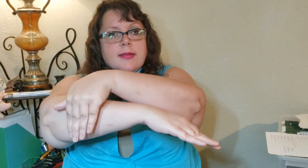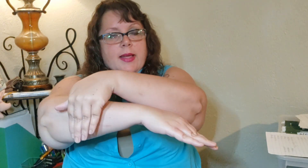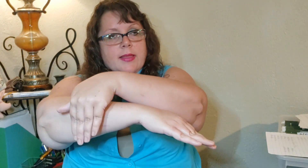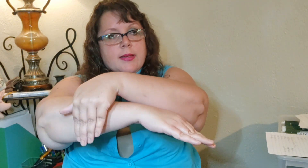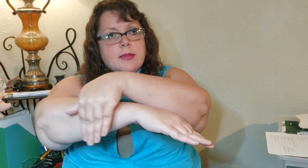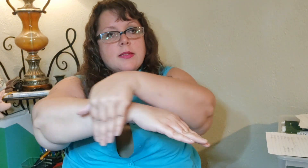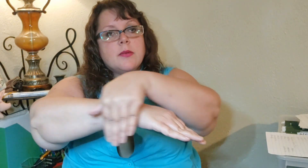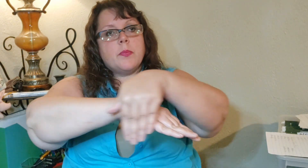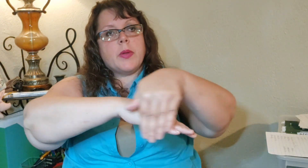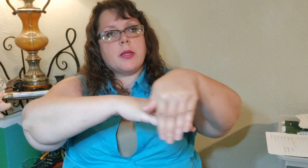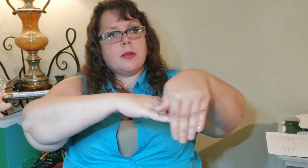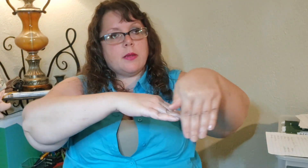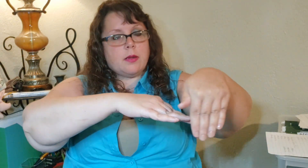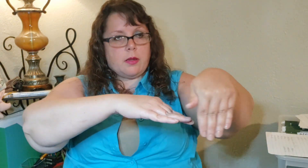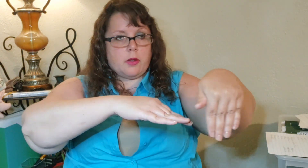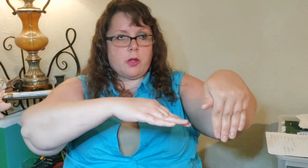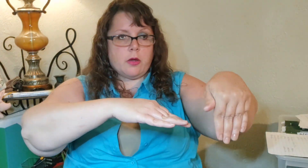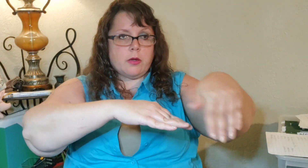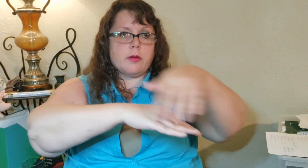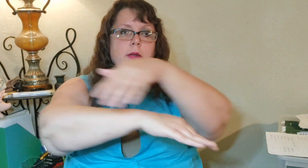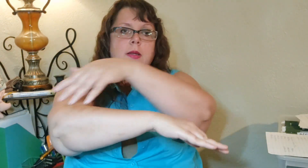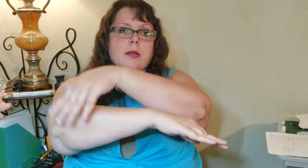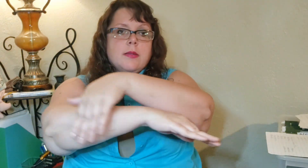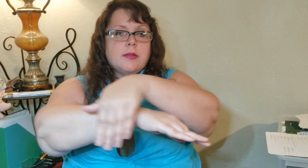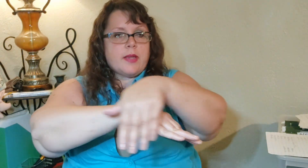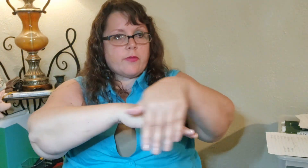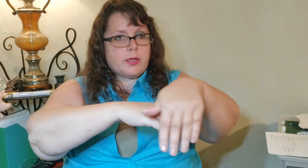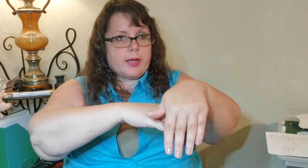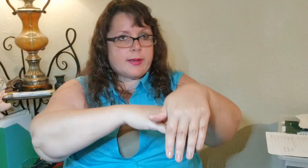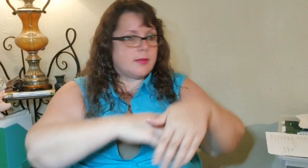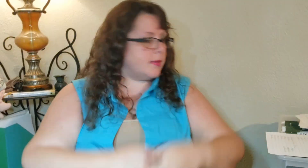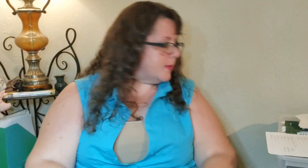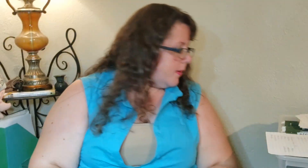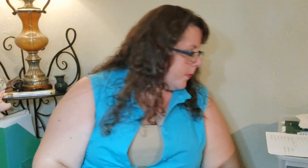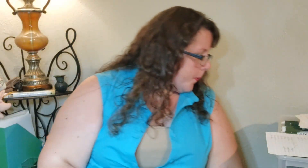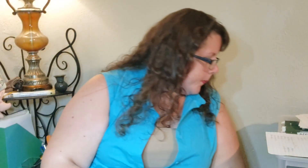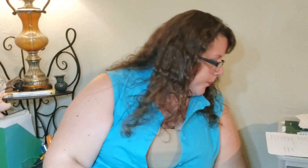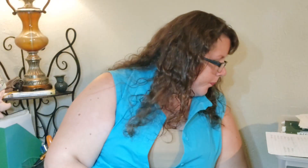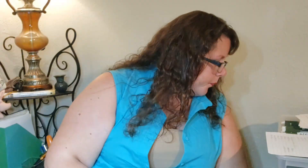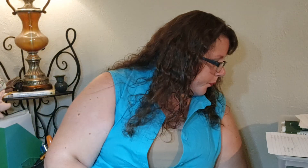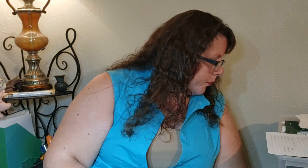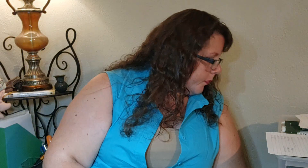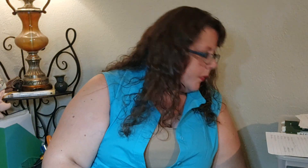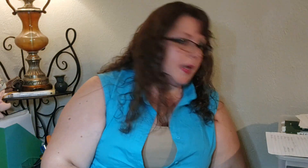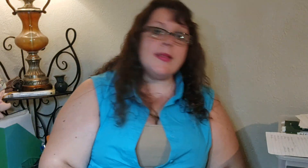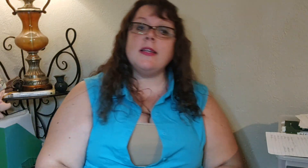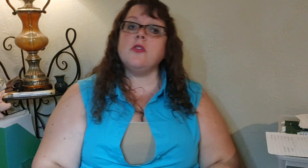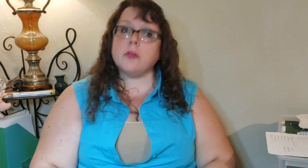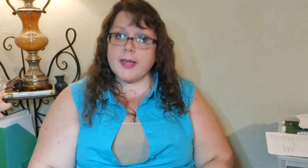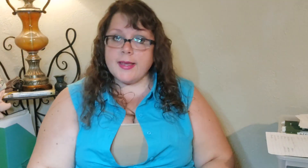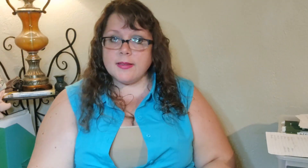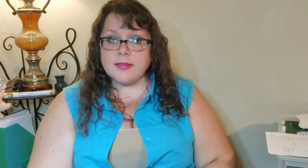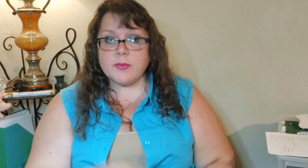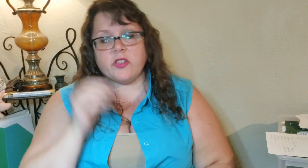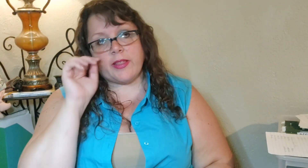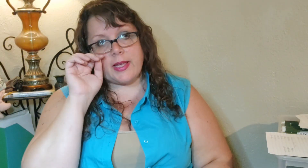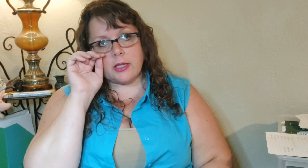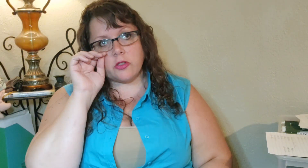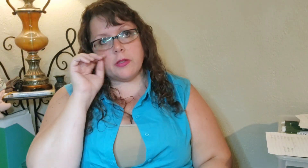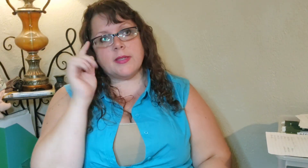like this, but along several nights. And then trees, which I think I showed